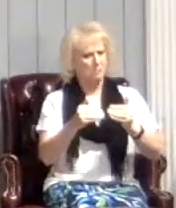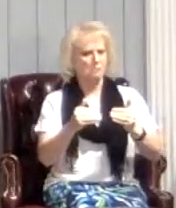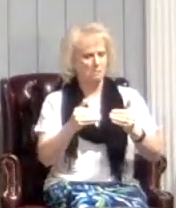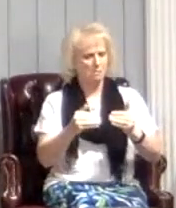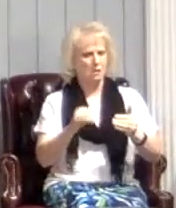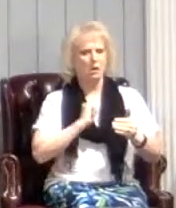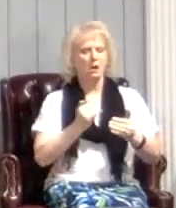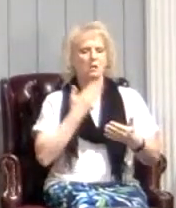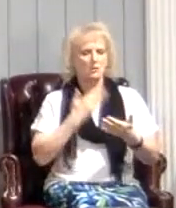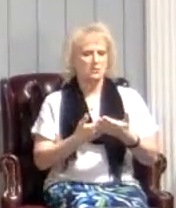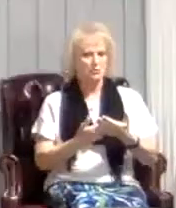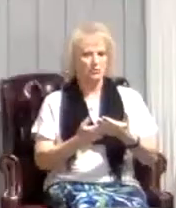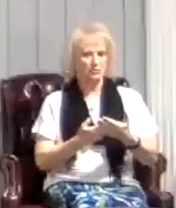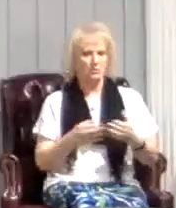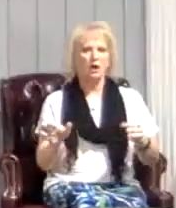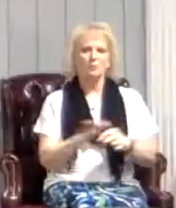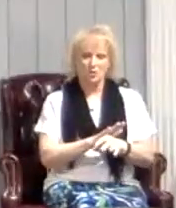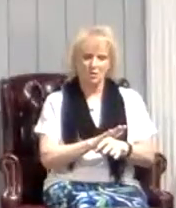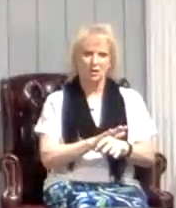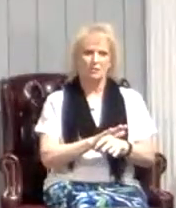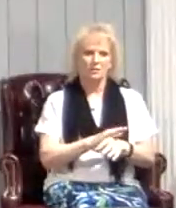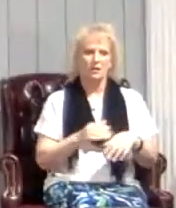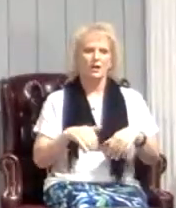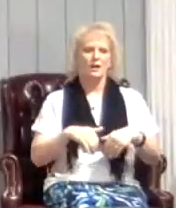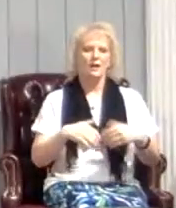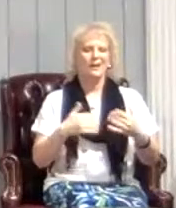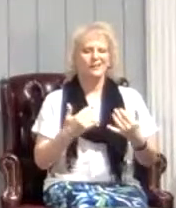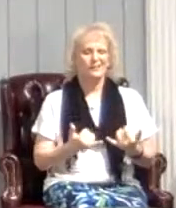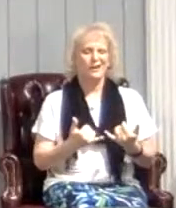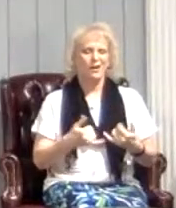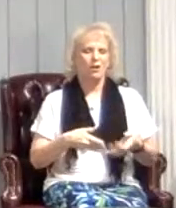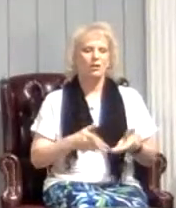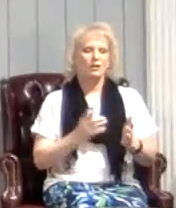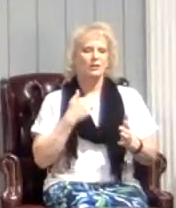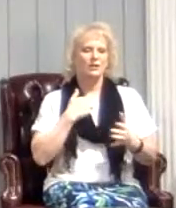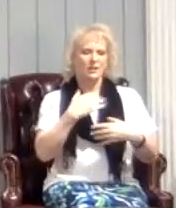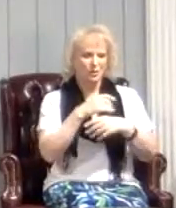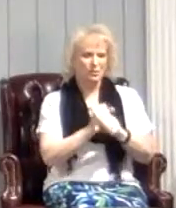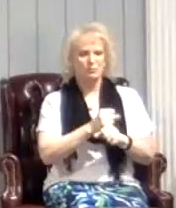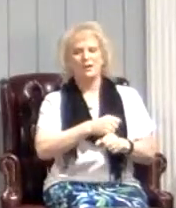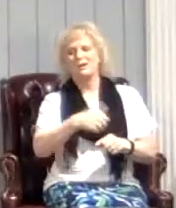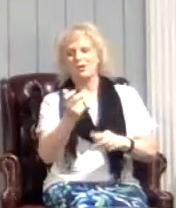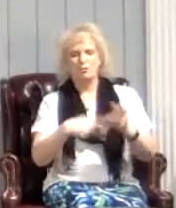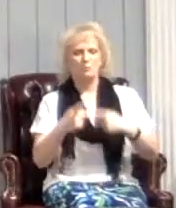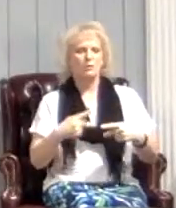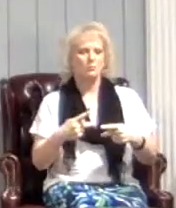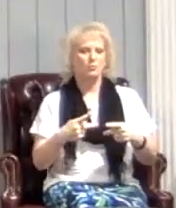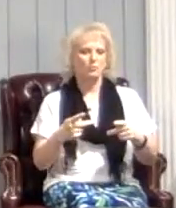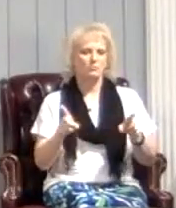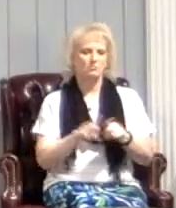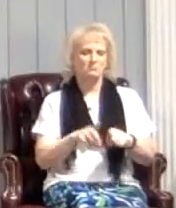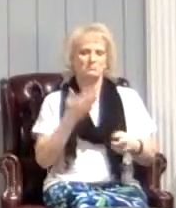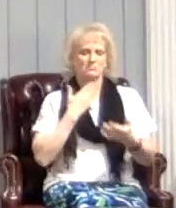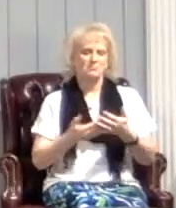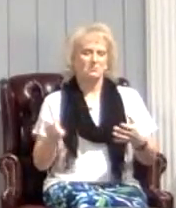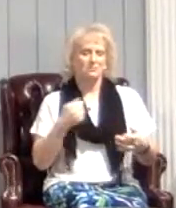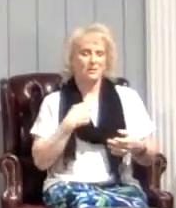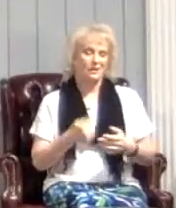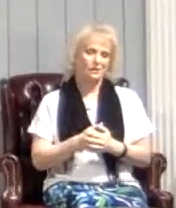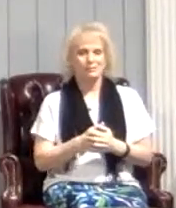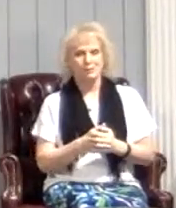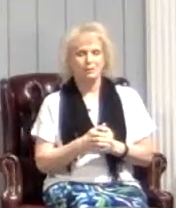good as I need to be. Now just let me make everybody else as good as me. Kind of an idea.